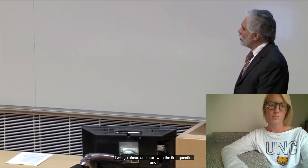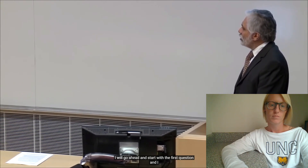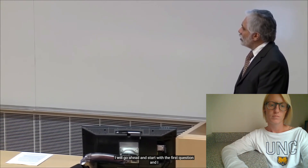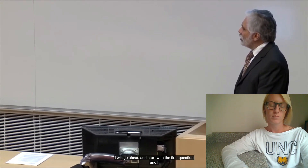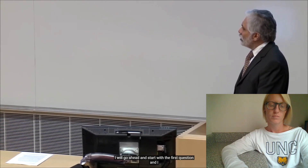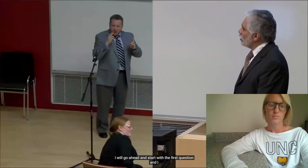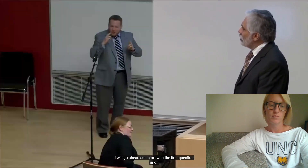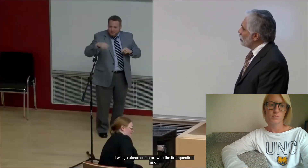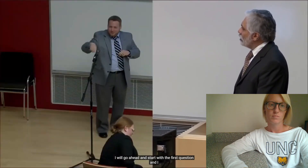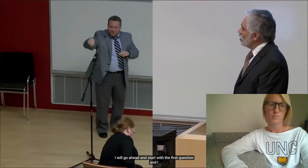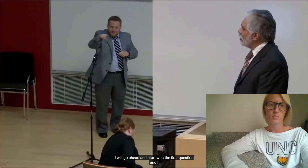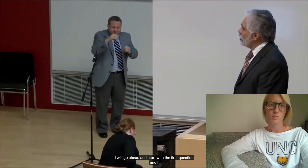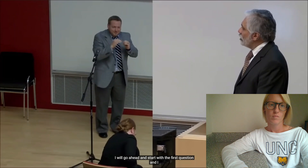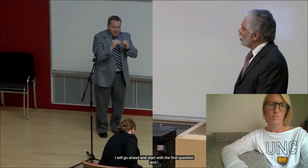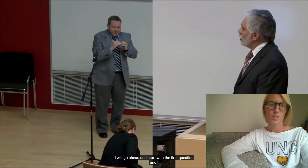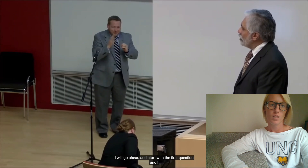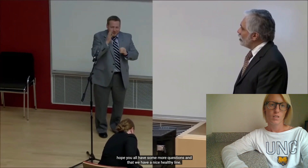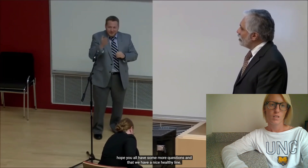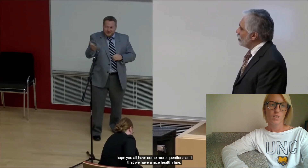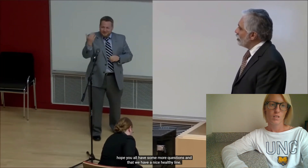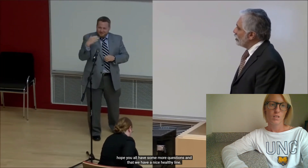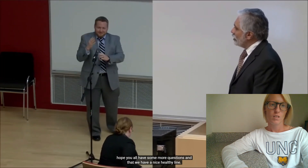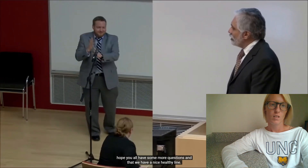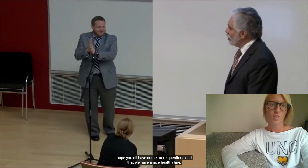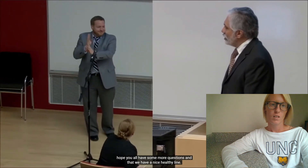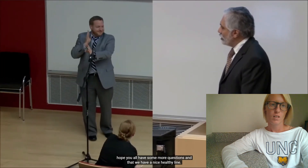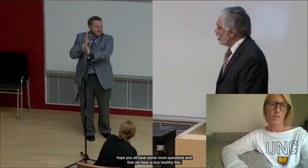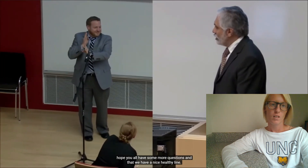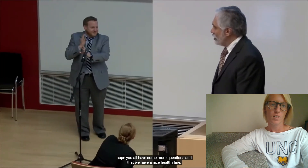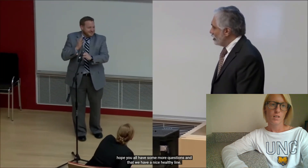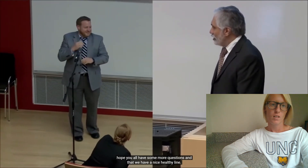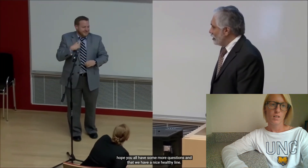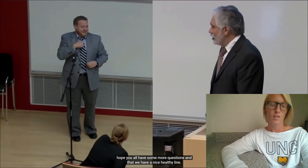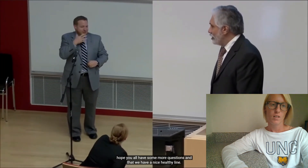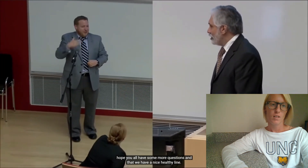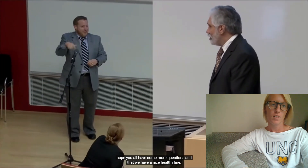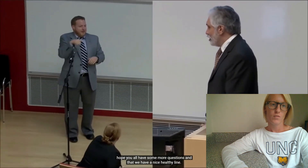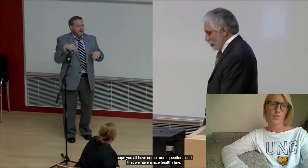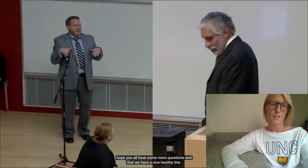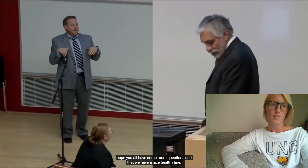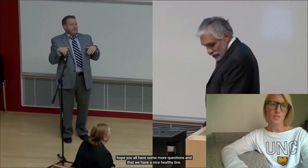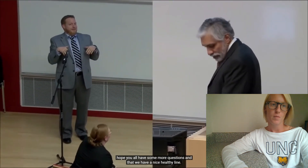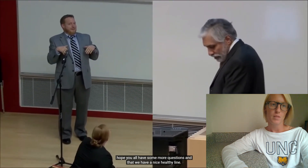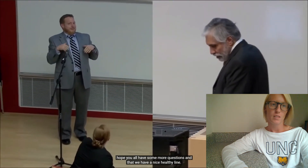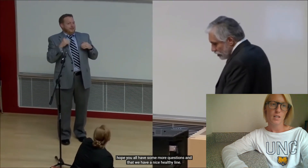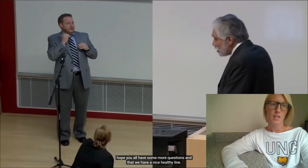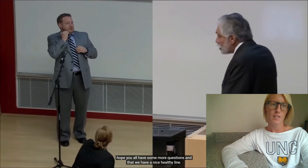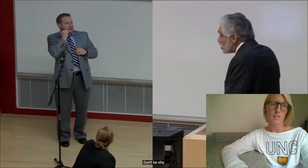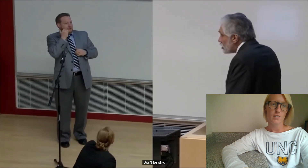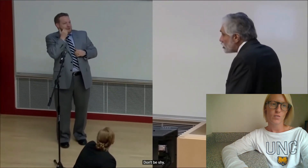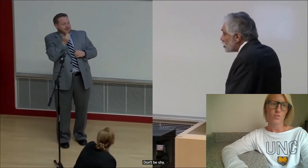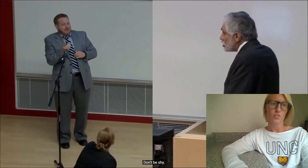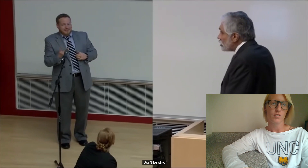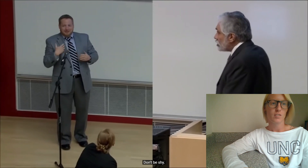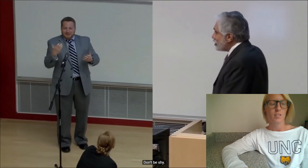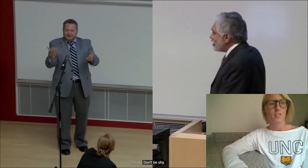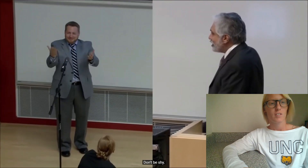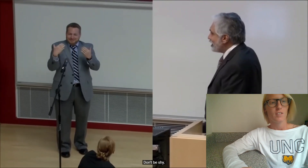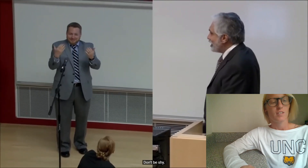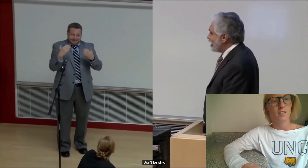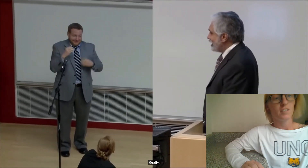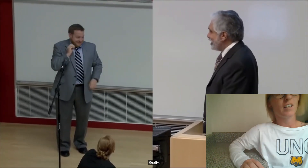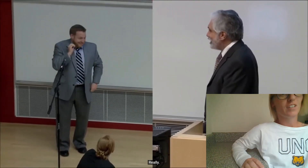I'll go ahead and start with the first question, and I hope you all have some more questions and that we have a nice, healthy line. Don't be